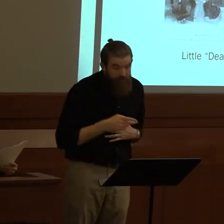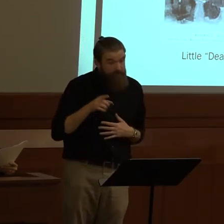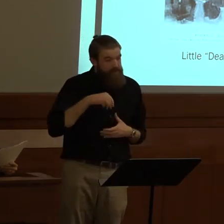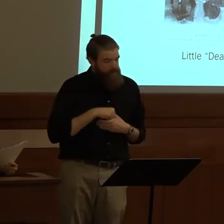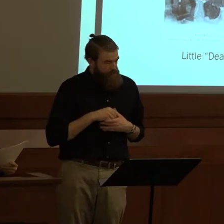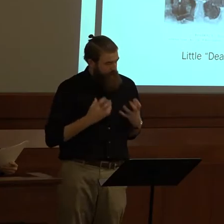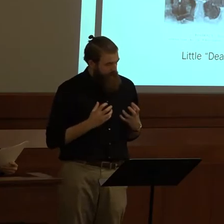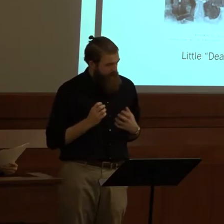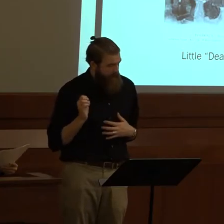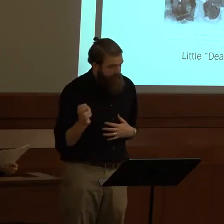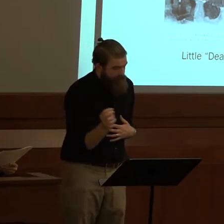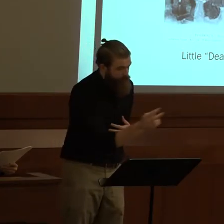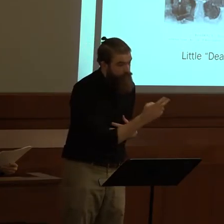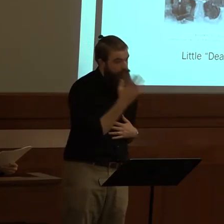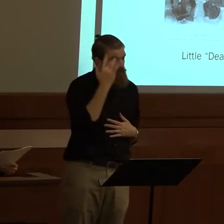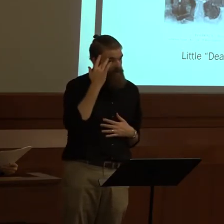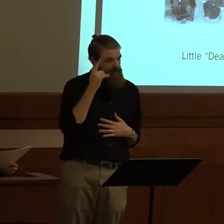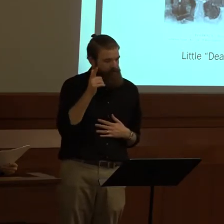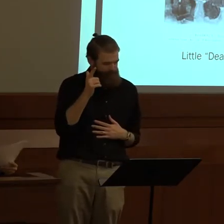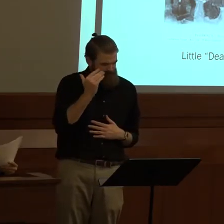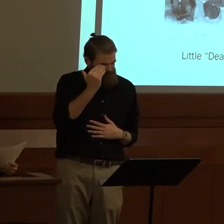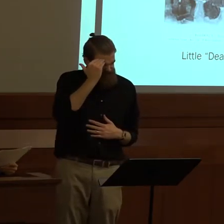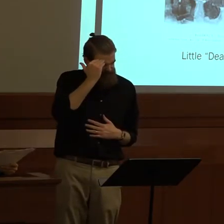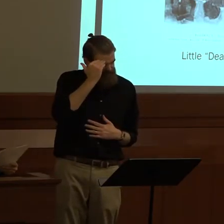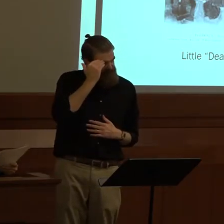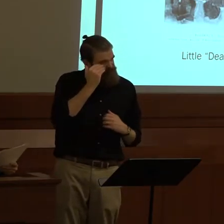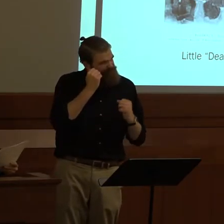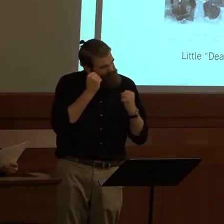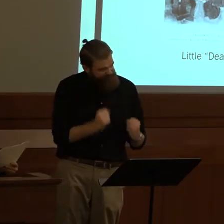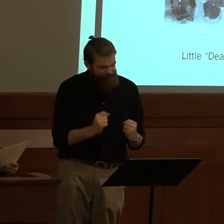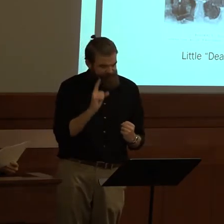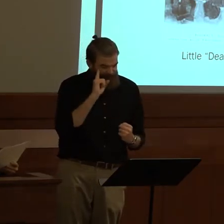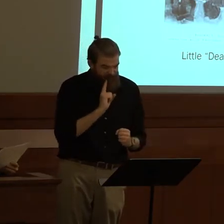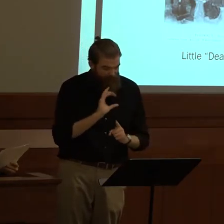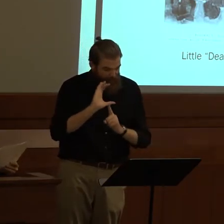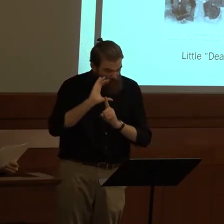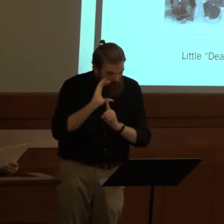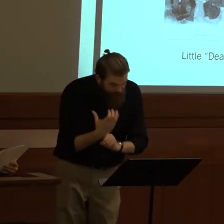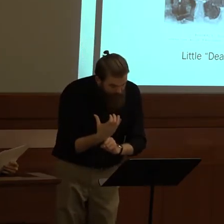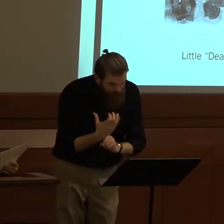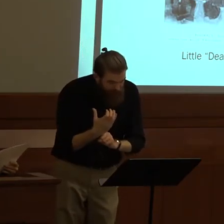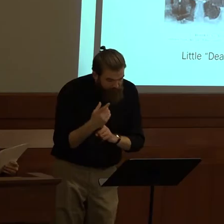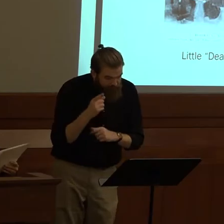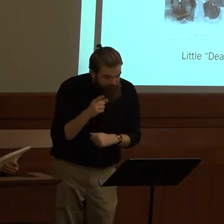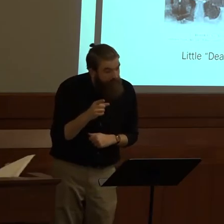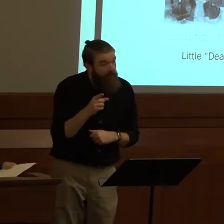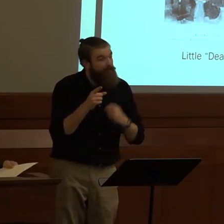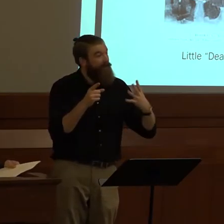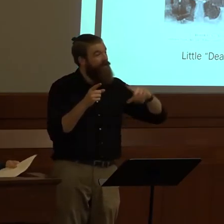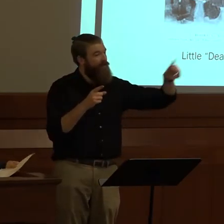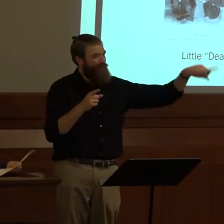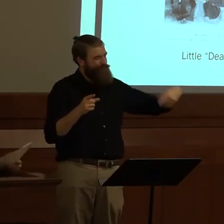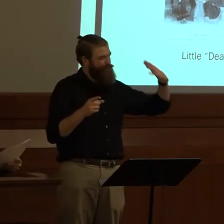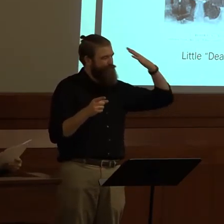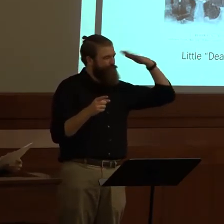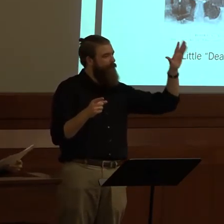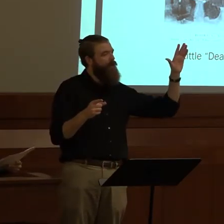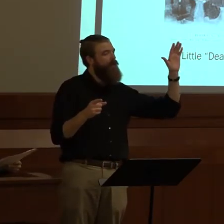and institutions in mainstream hearing culture. La Fonta knew that the deaf community in